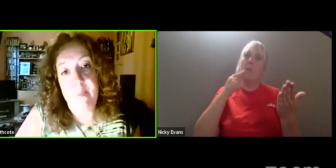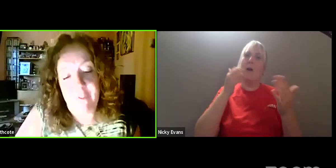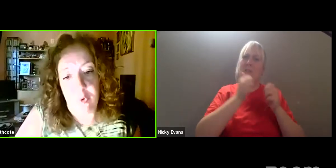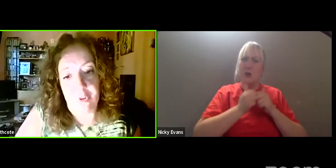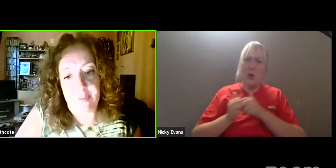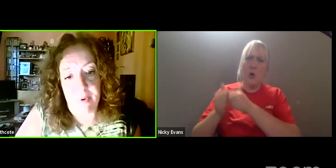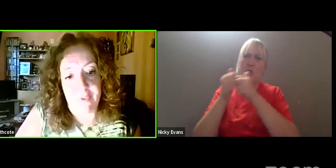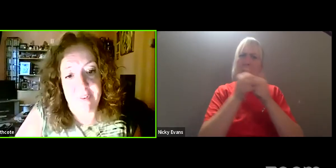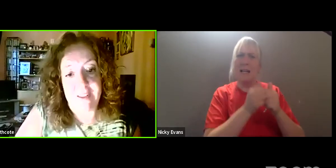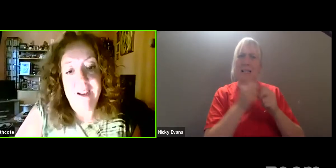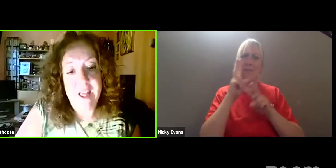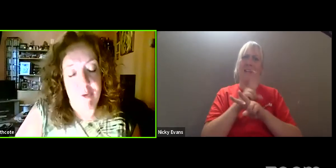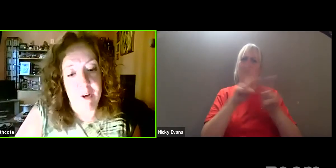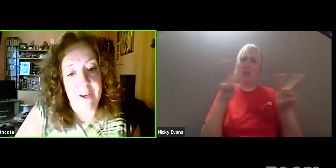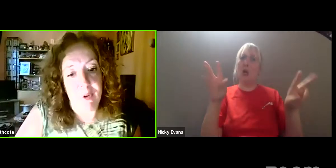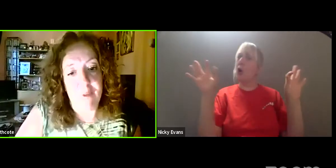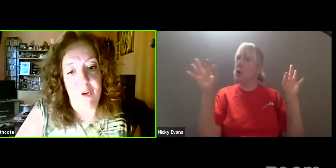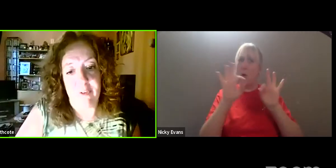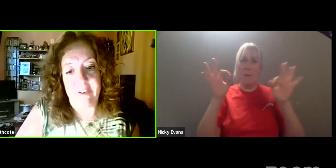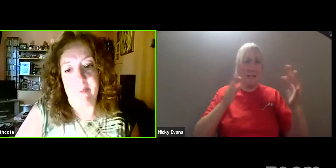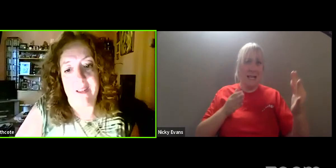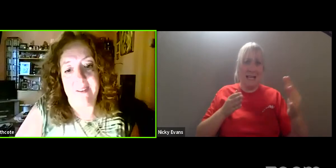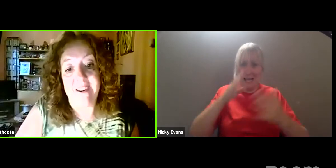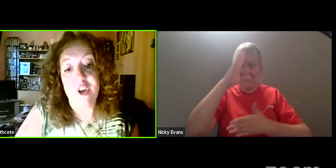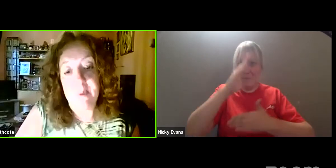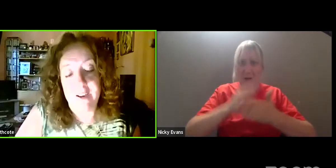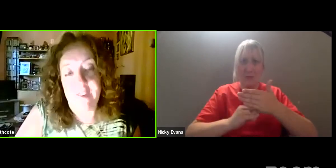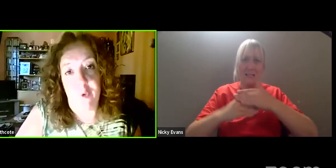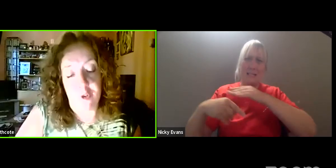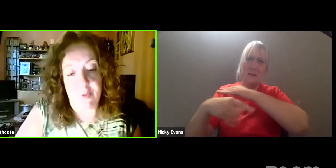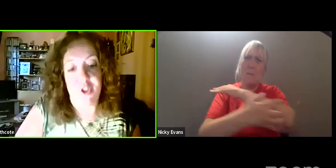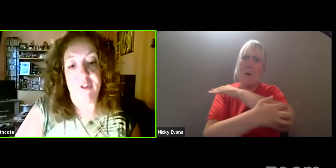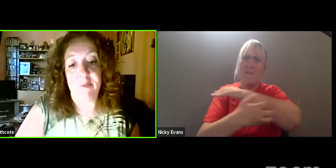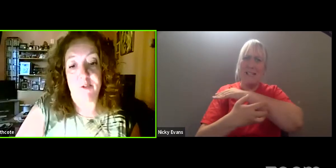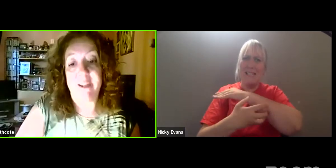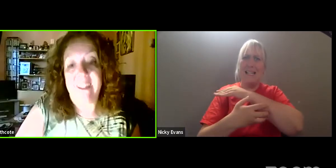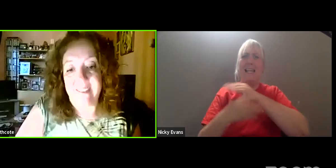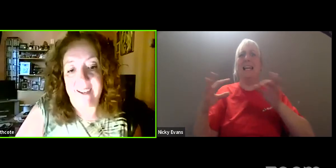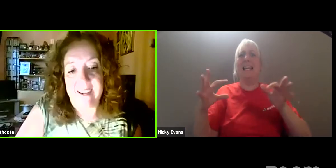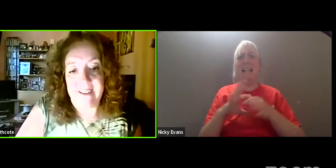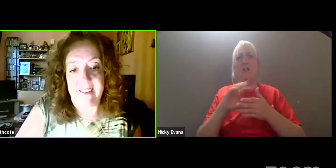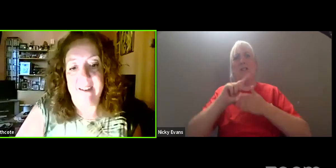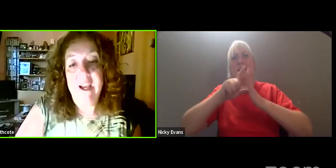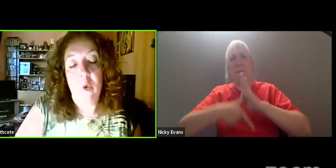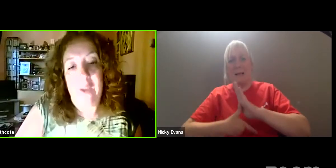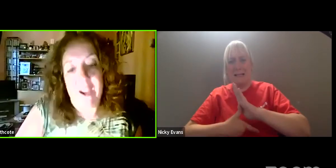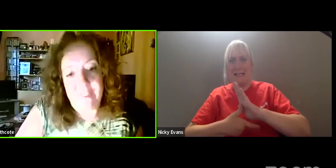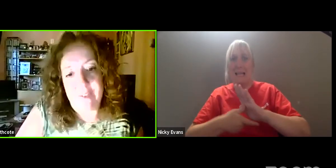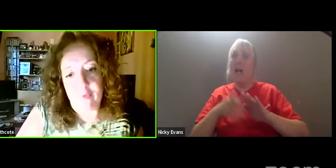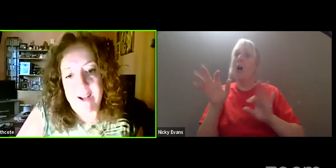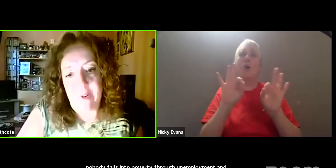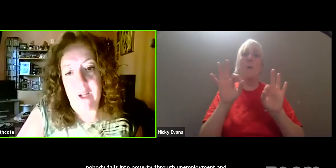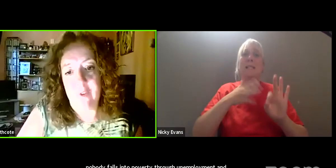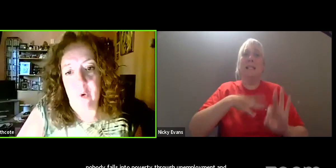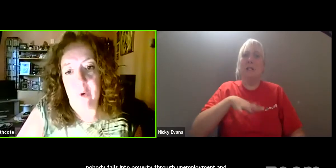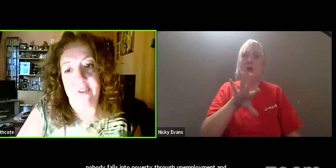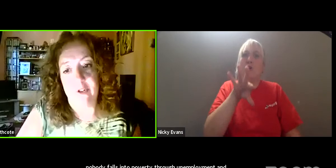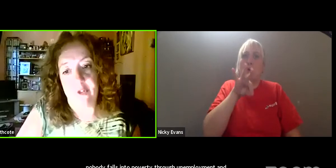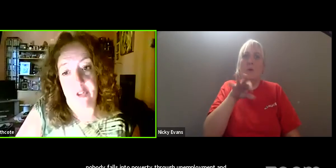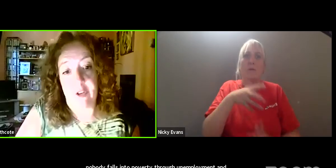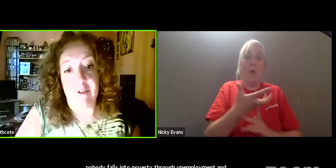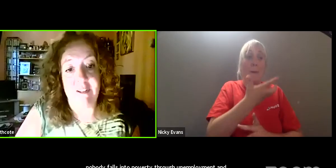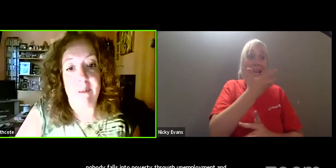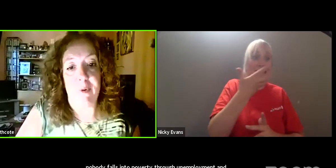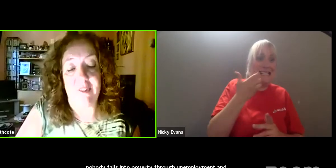where nobody falls into poverty through unemployment or disability and nobody is forced to choose between heating and eating. We have to have a radical overhaul of